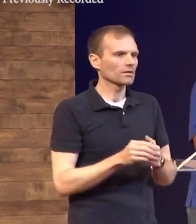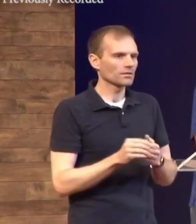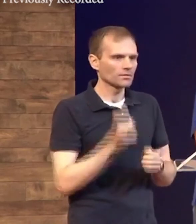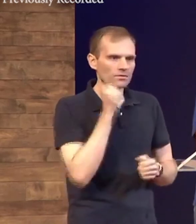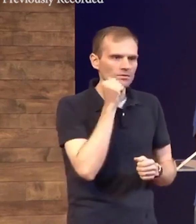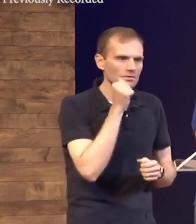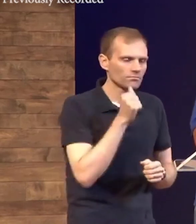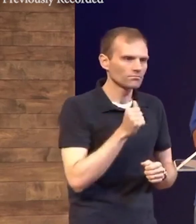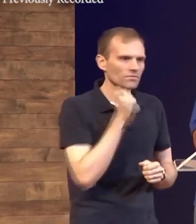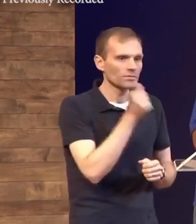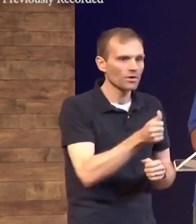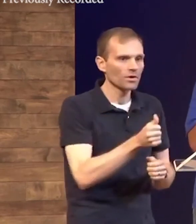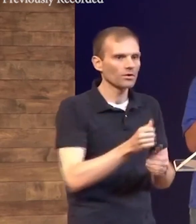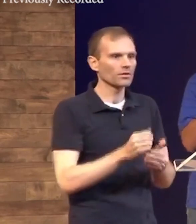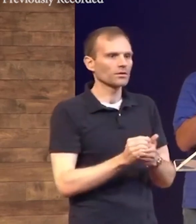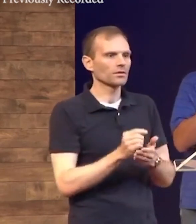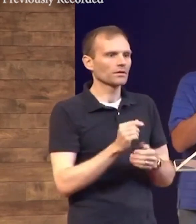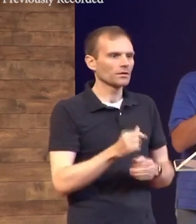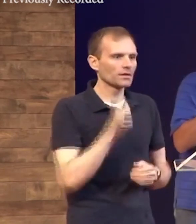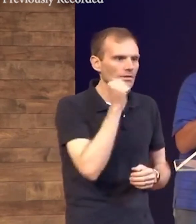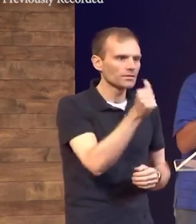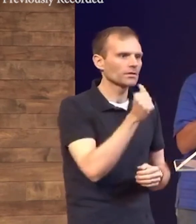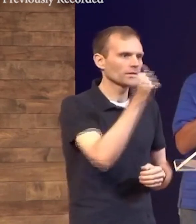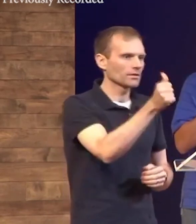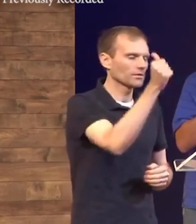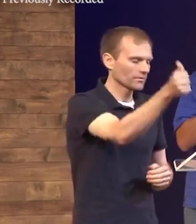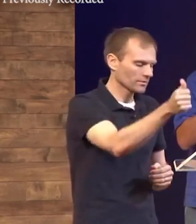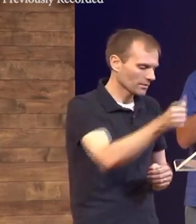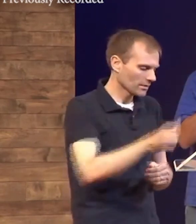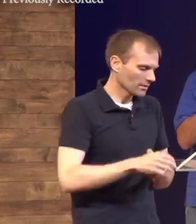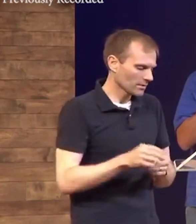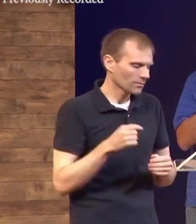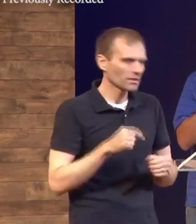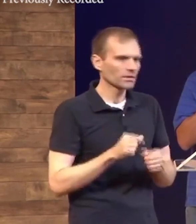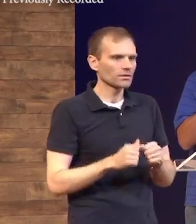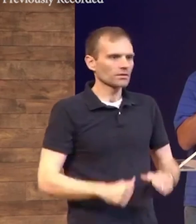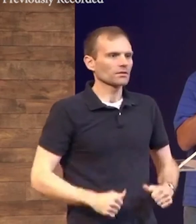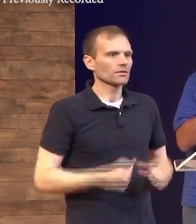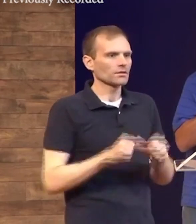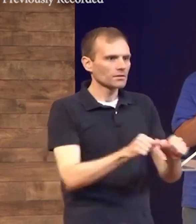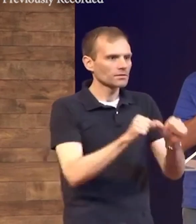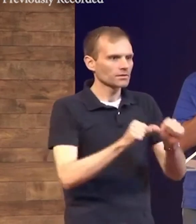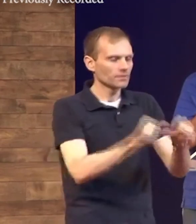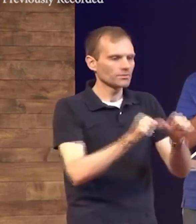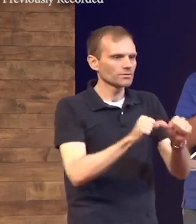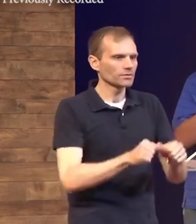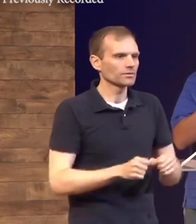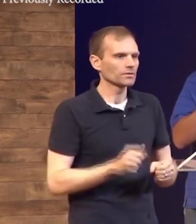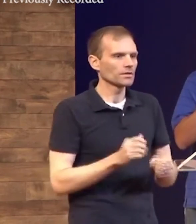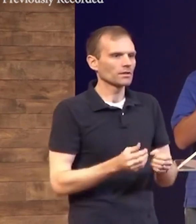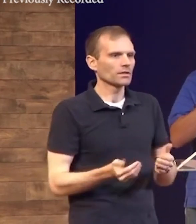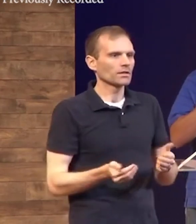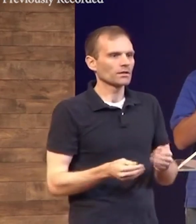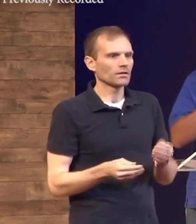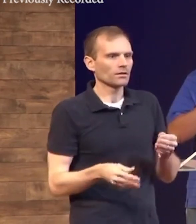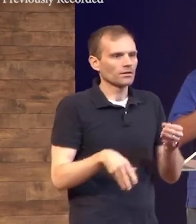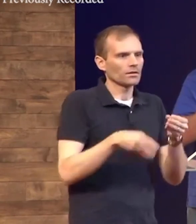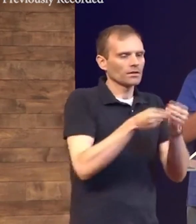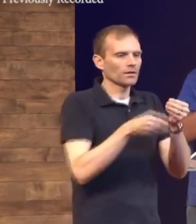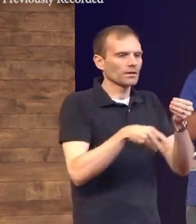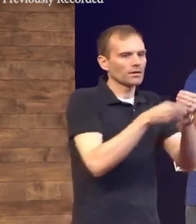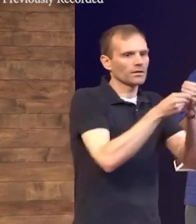the day after that, and the day after that, you continue to add more and more to that cup. And each